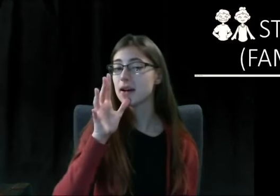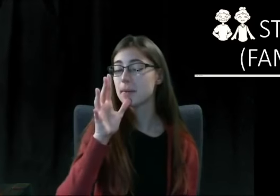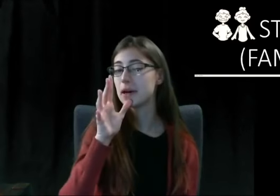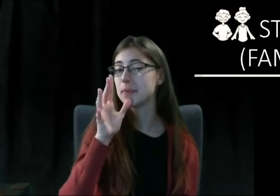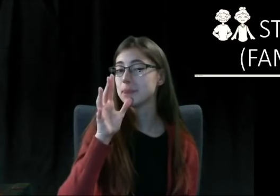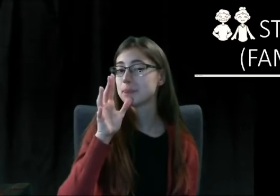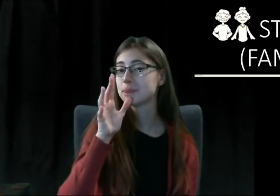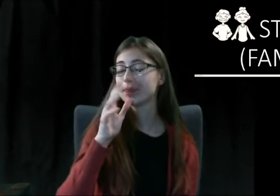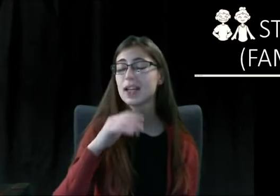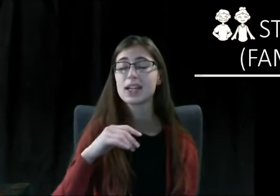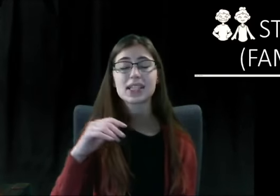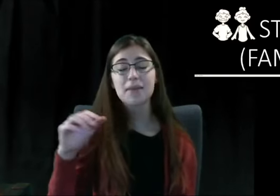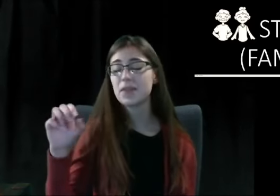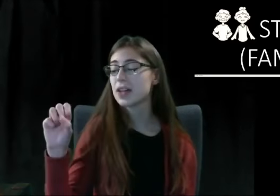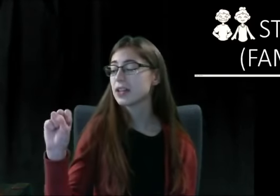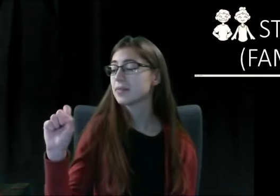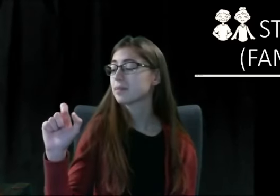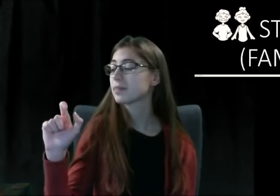mom. Stepfather,